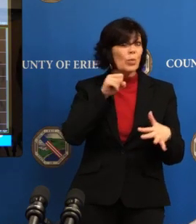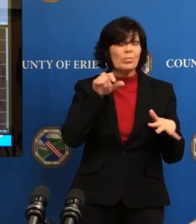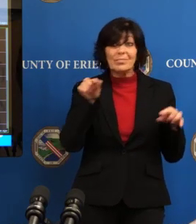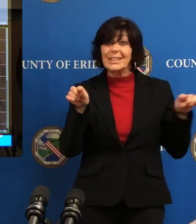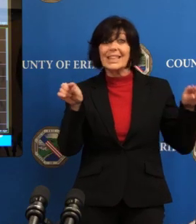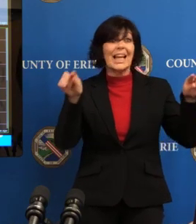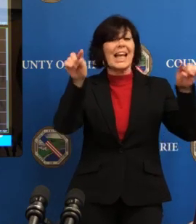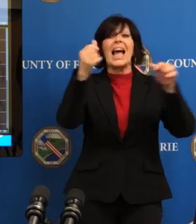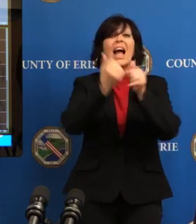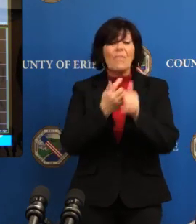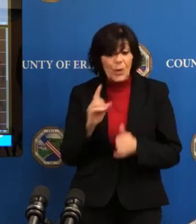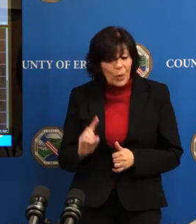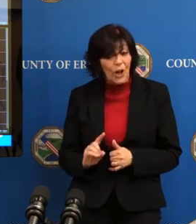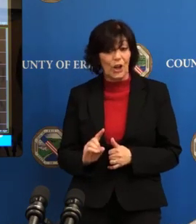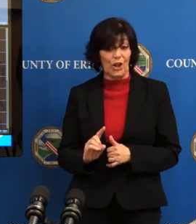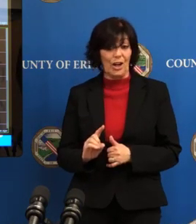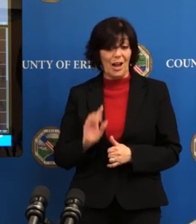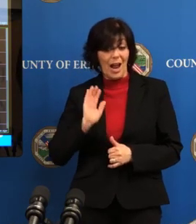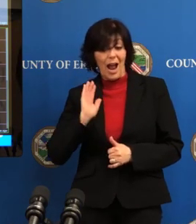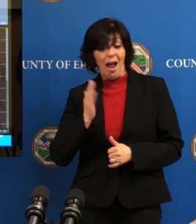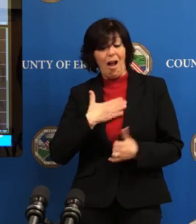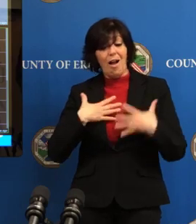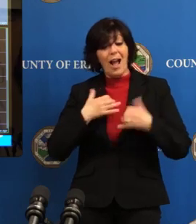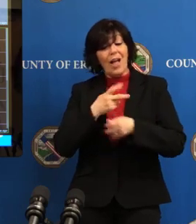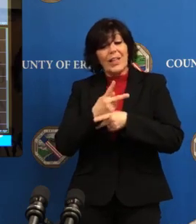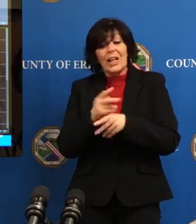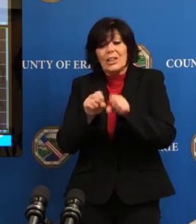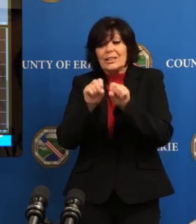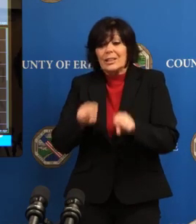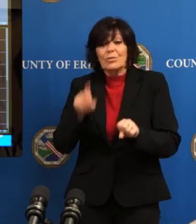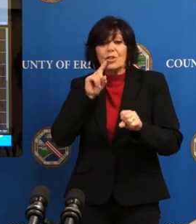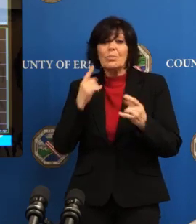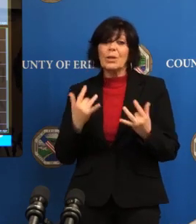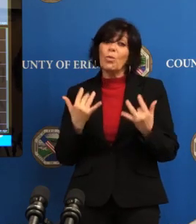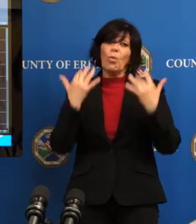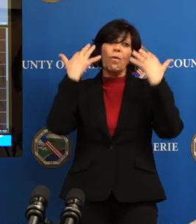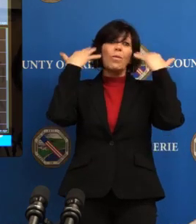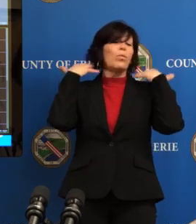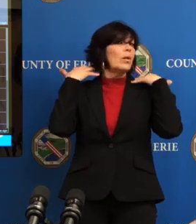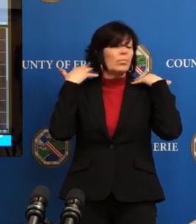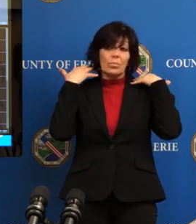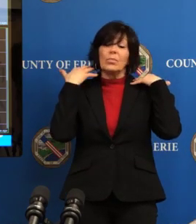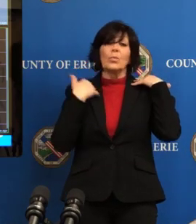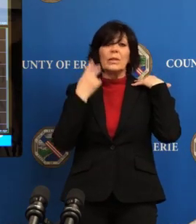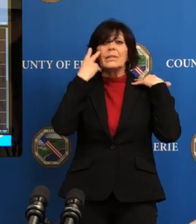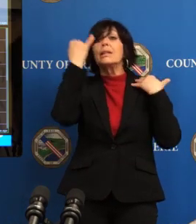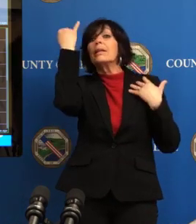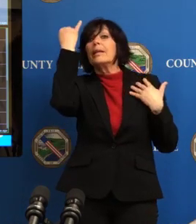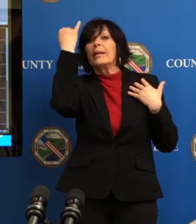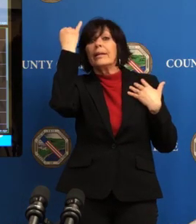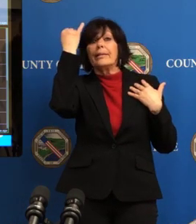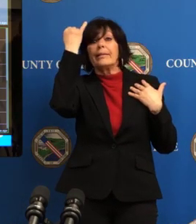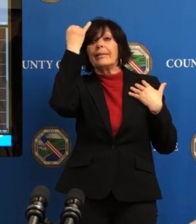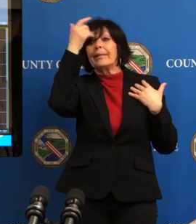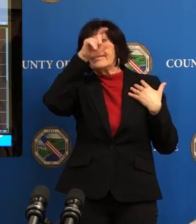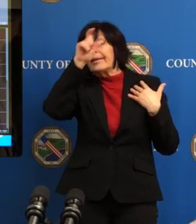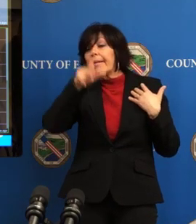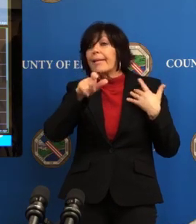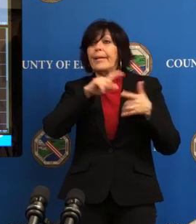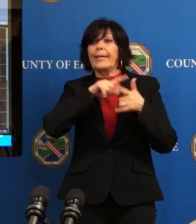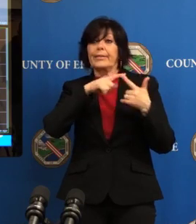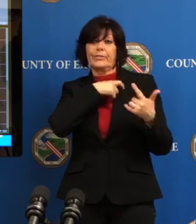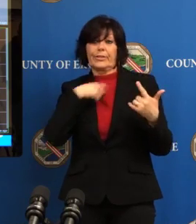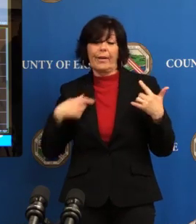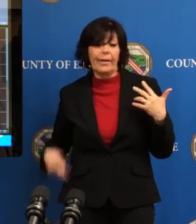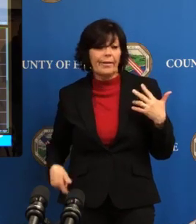and again, our healthcare system could get overwhelmed, just like we've seen in Italy and China. I mean, there's no reason to think